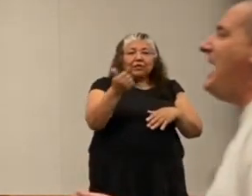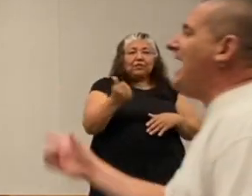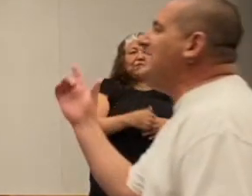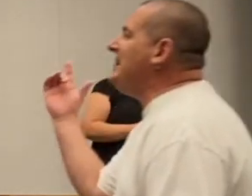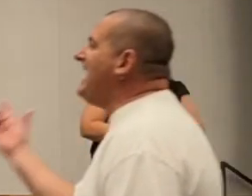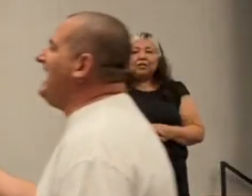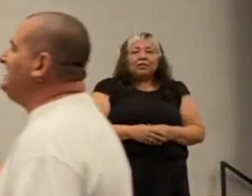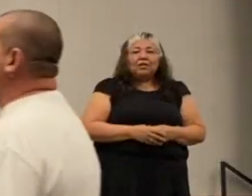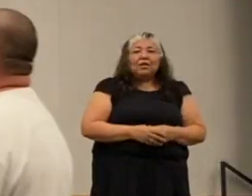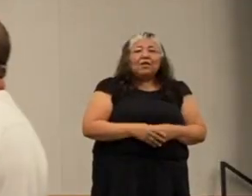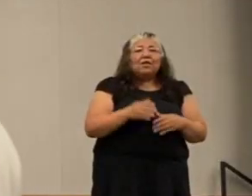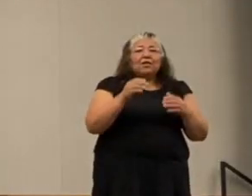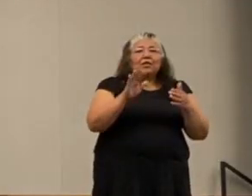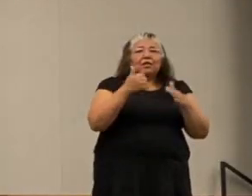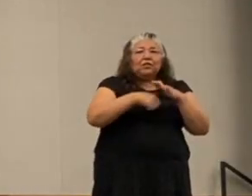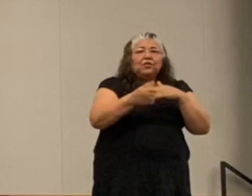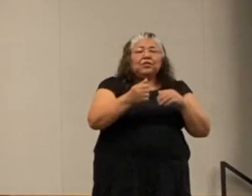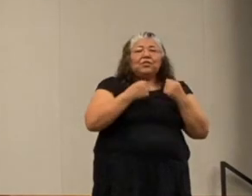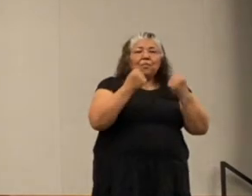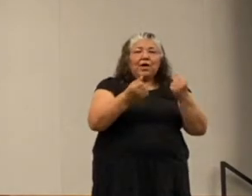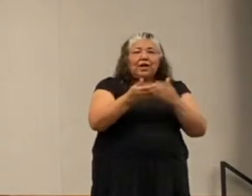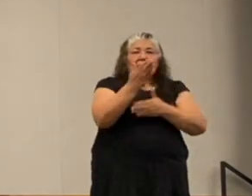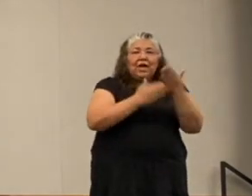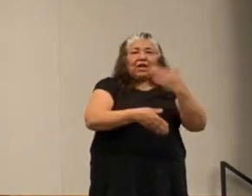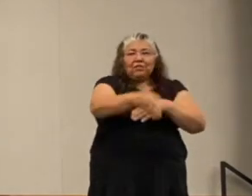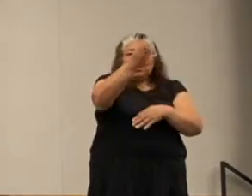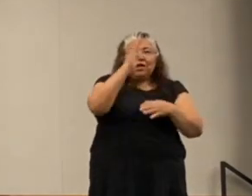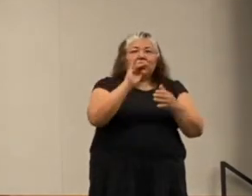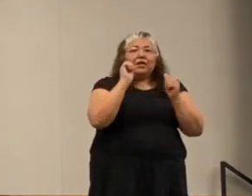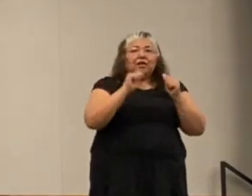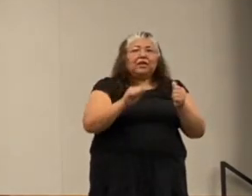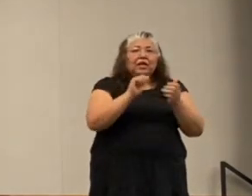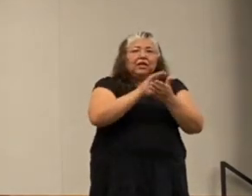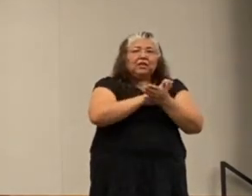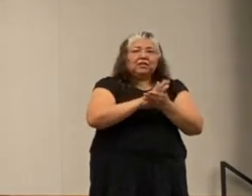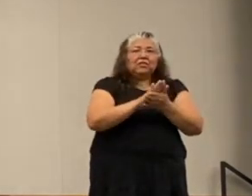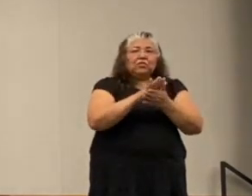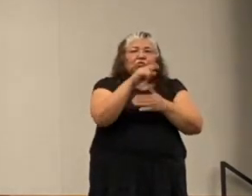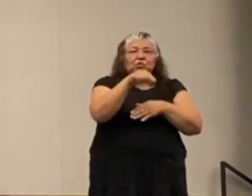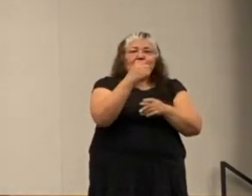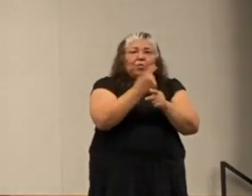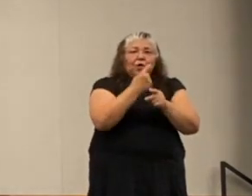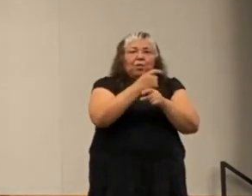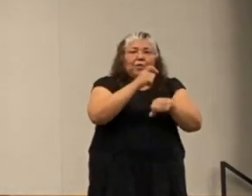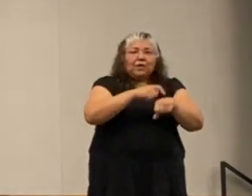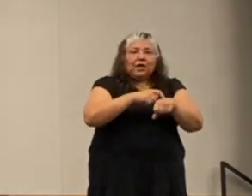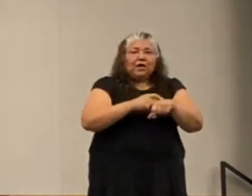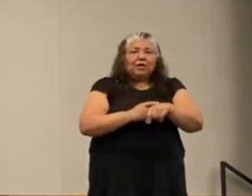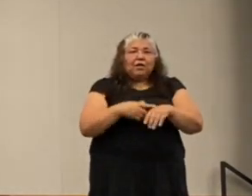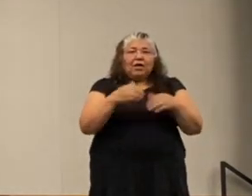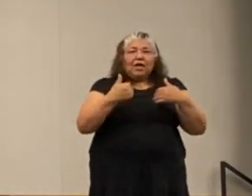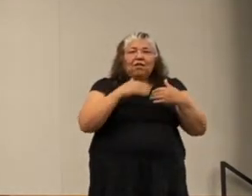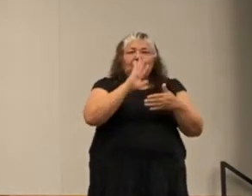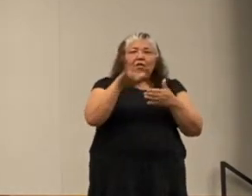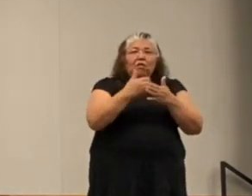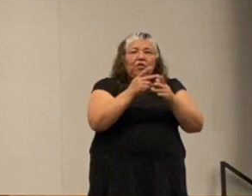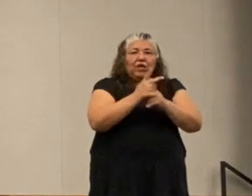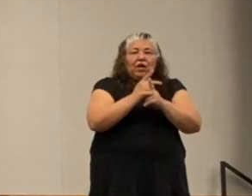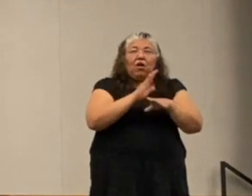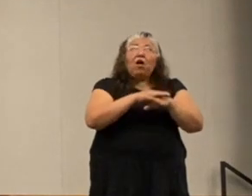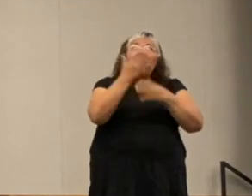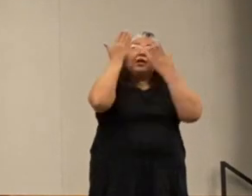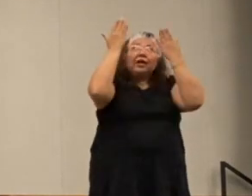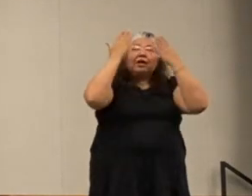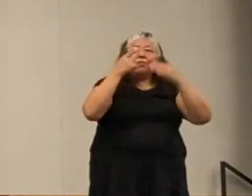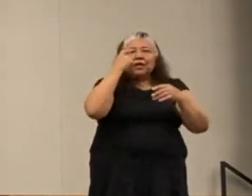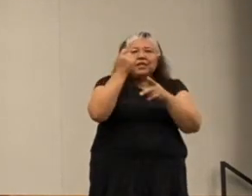the mighty hand of God so that he may exalt you at the proper time, casting all your cares on him because he